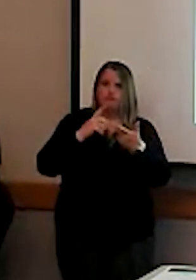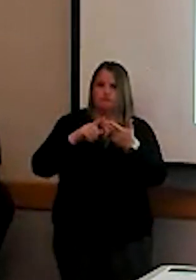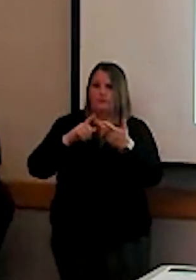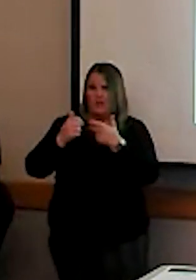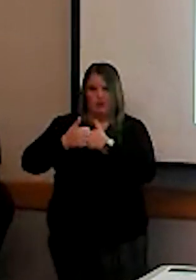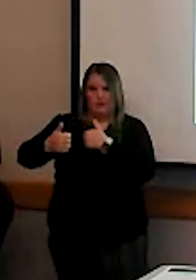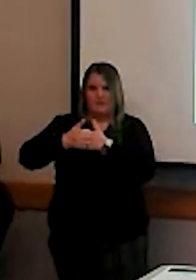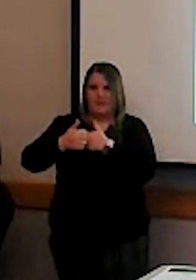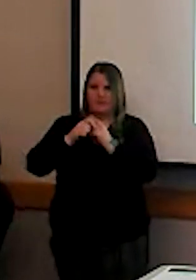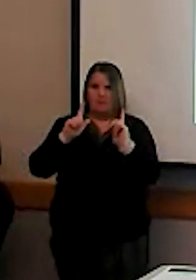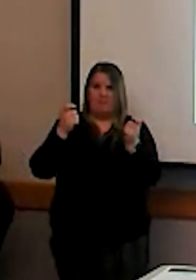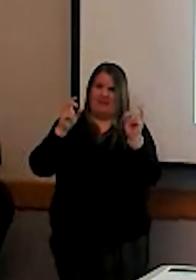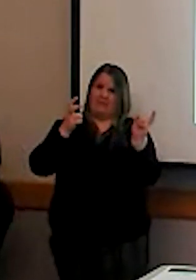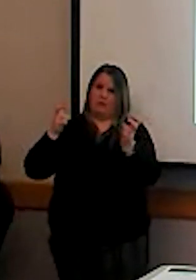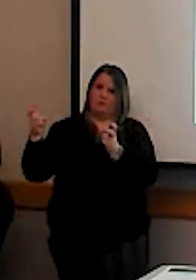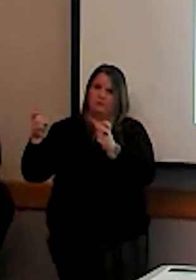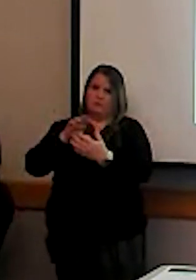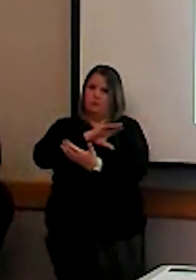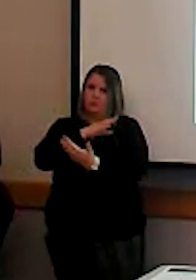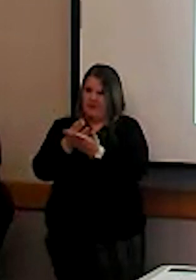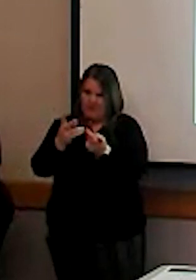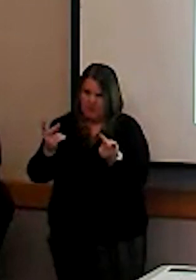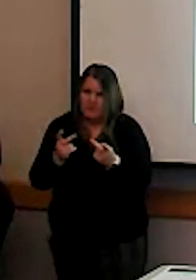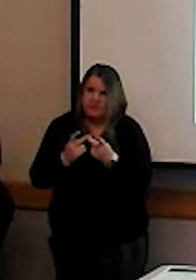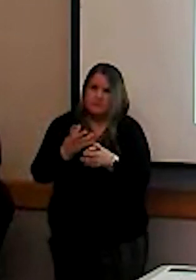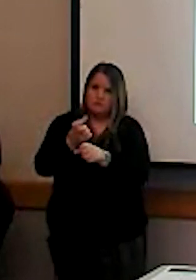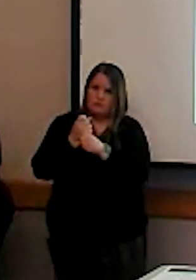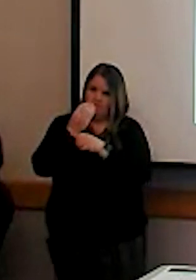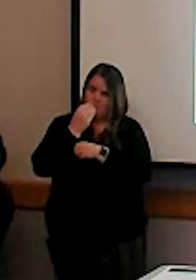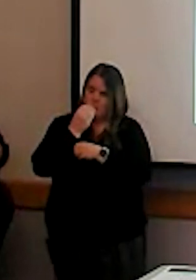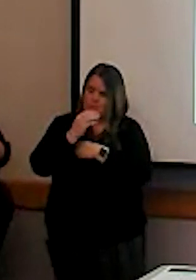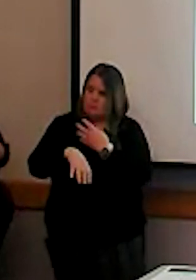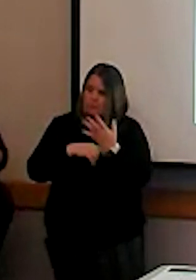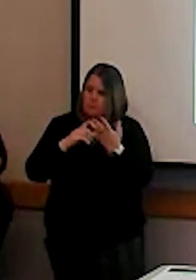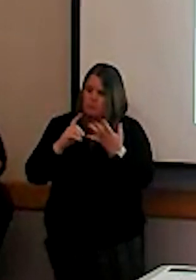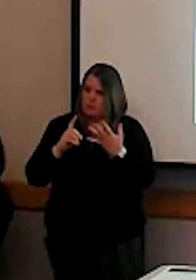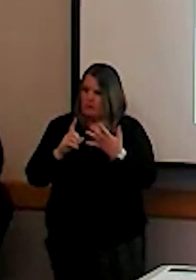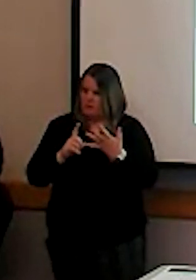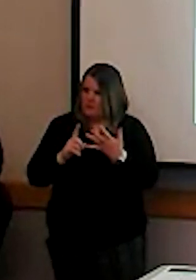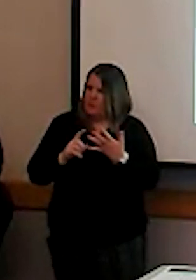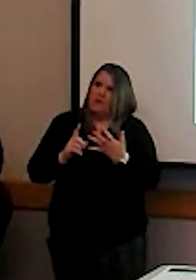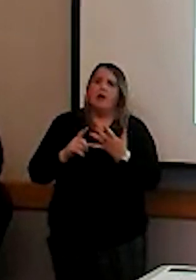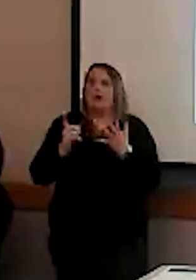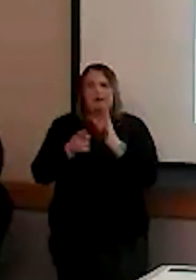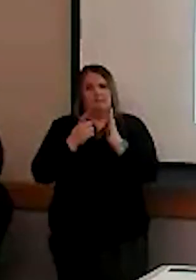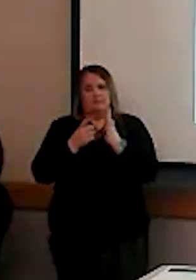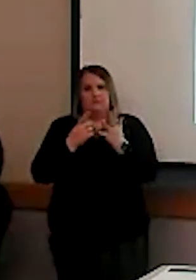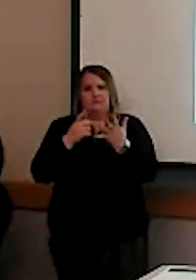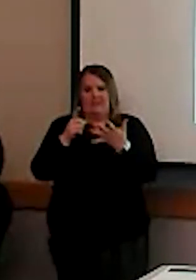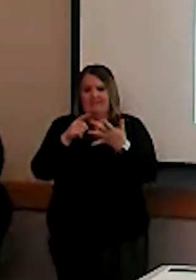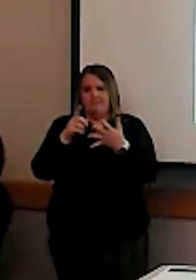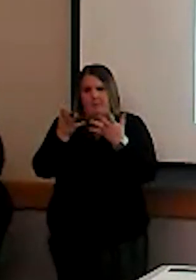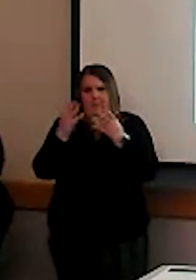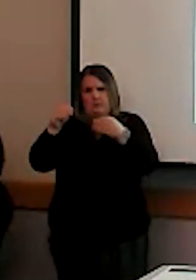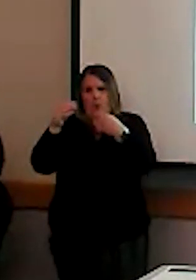Transportation is a huge issue for people to be able to get to places sometimes that would have more affordable,